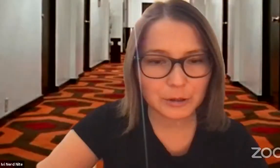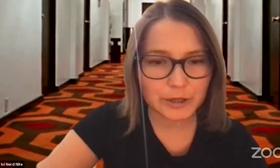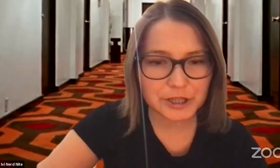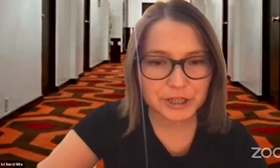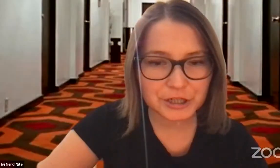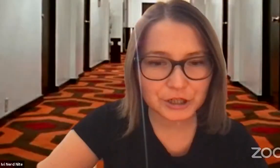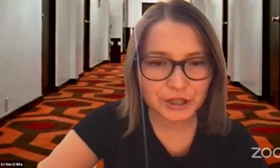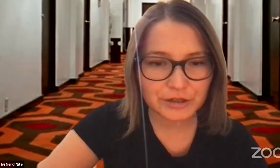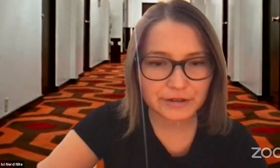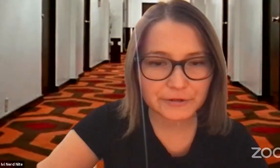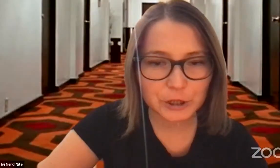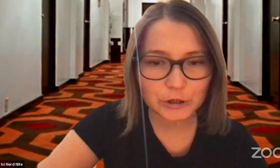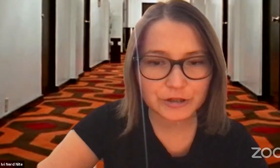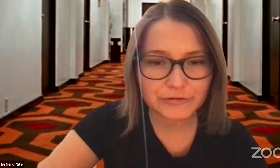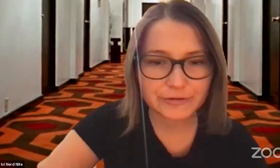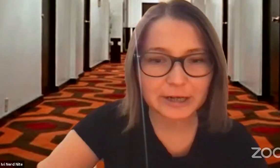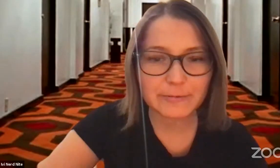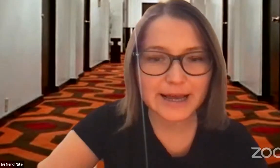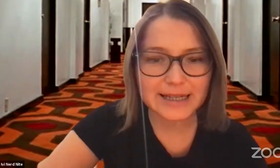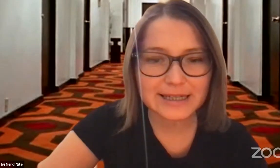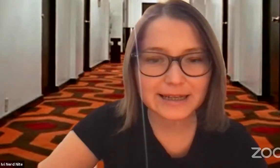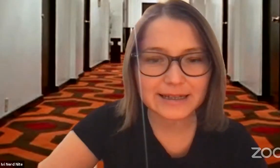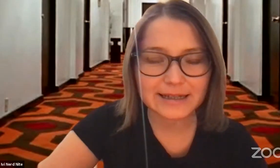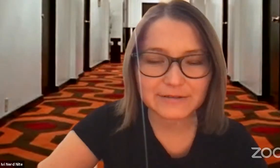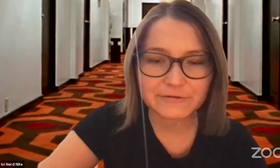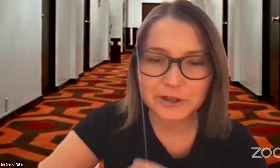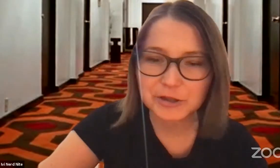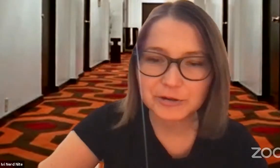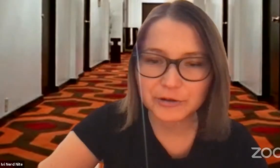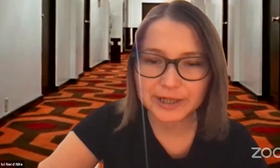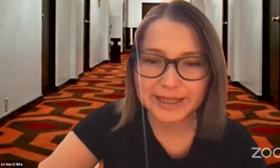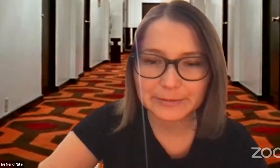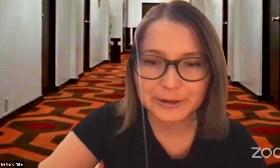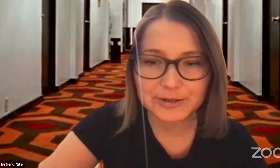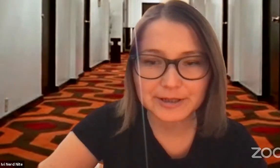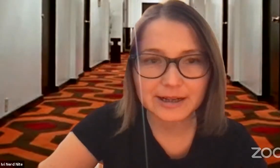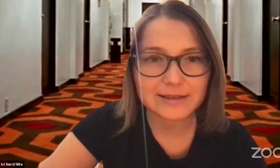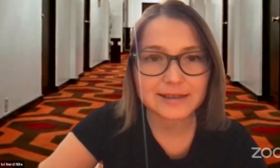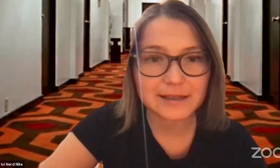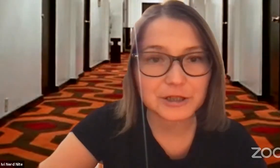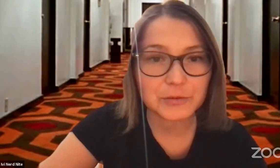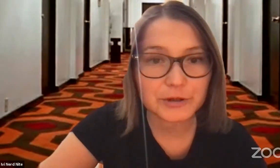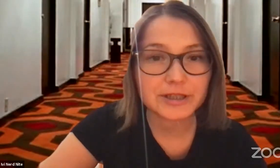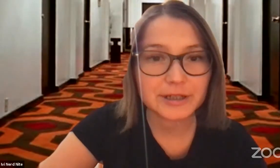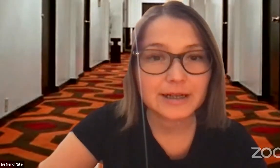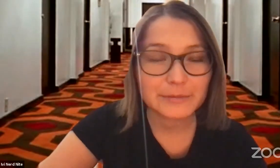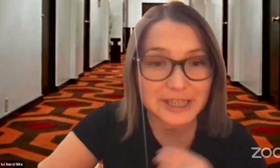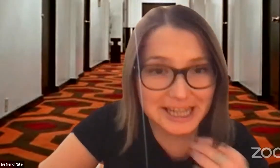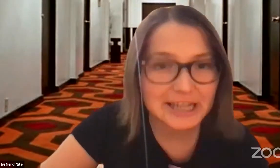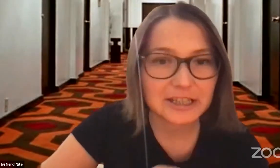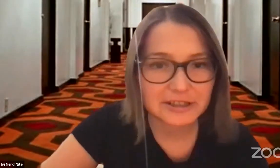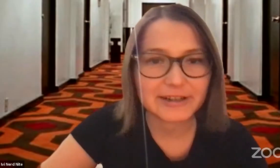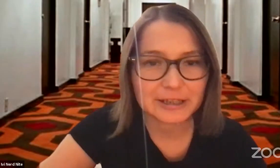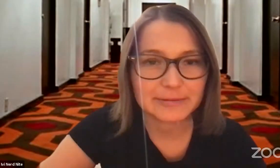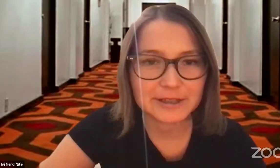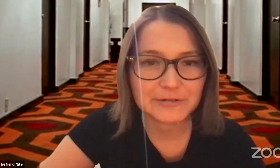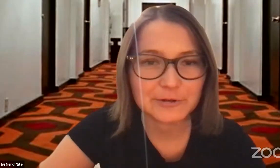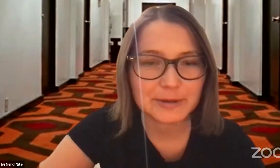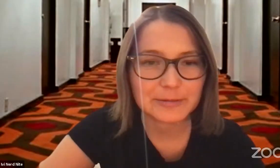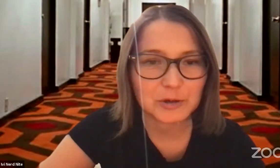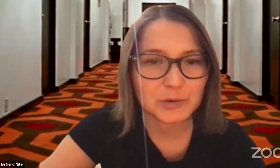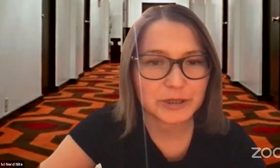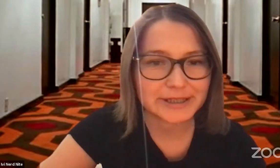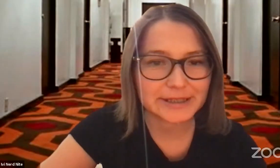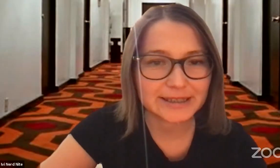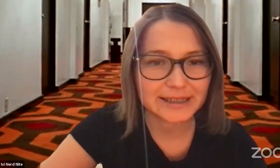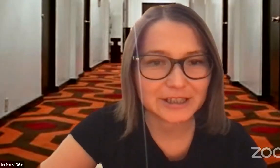There's a question if you could recommend any virtual or in-person classes that you would particularly recommend for